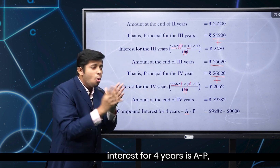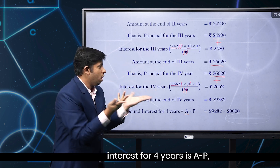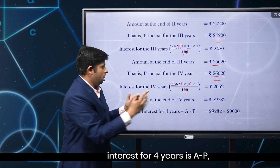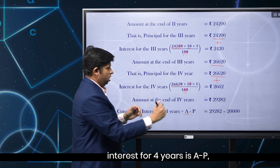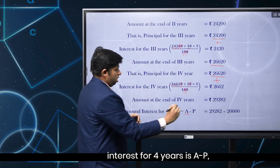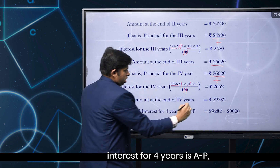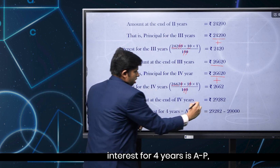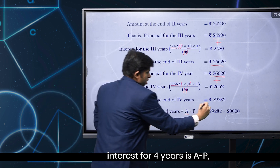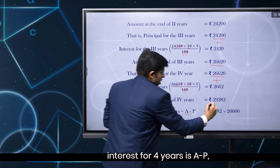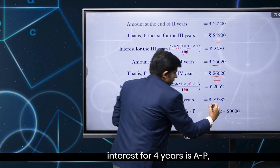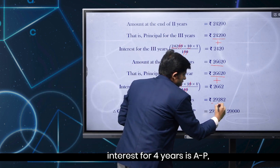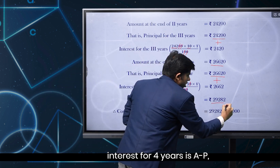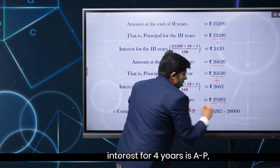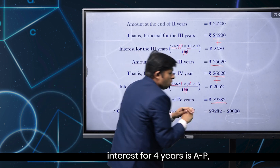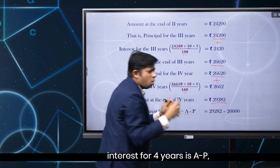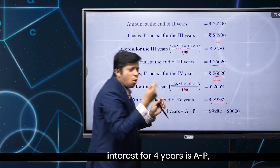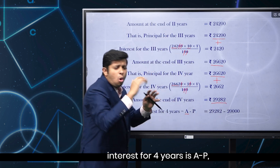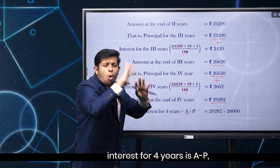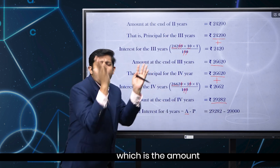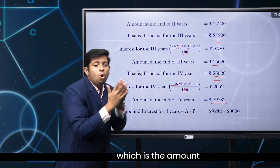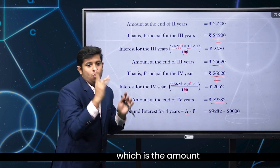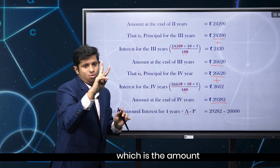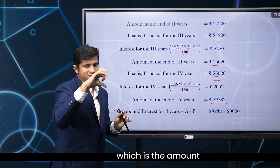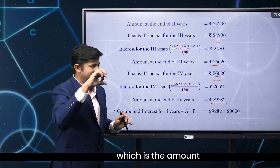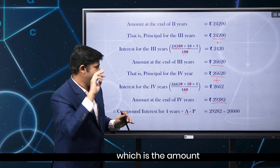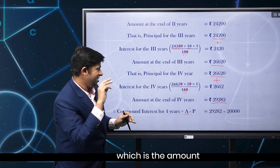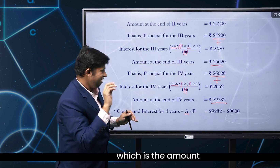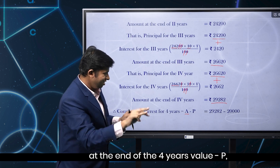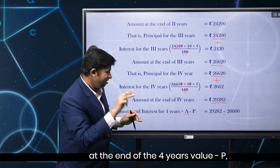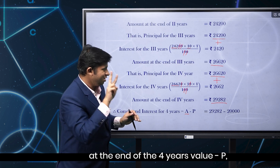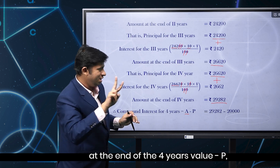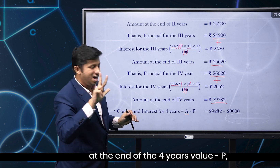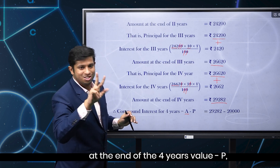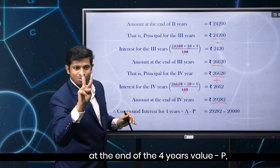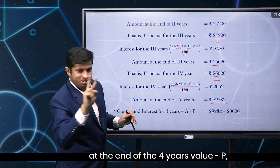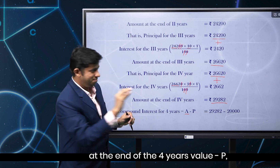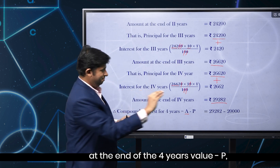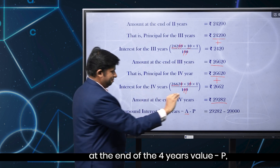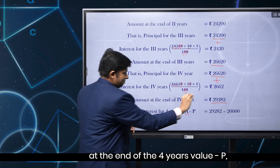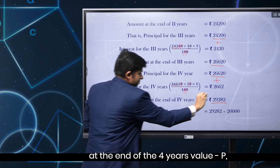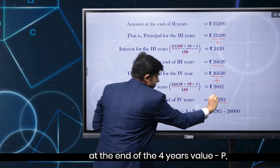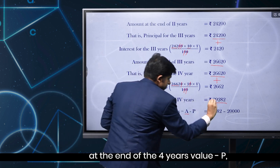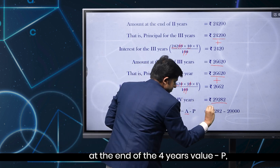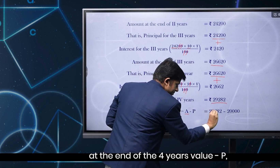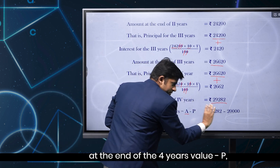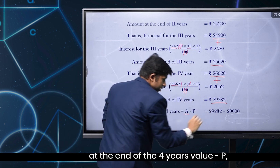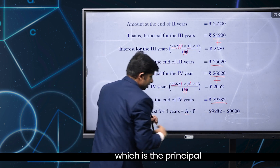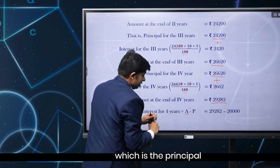is A minus P, which is the amount at the end of the 4 years value, minus P, which is